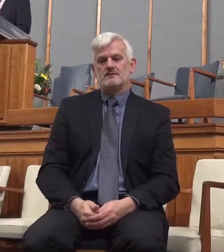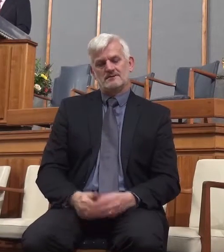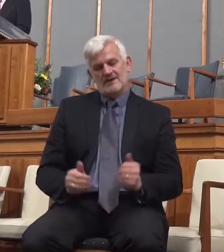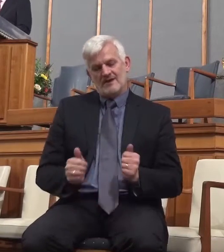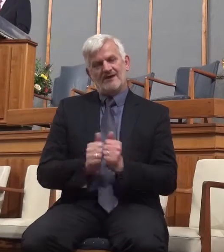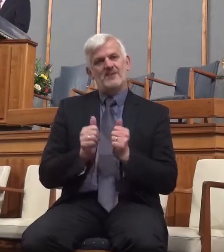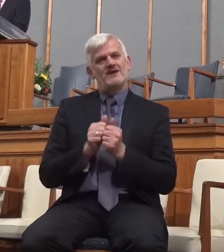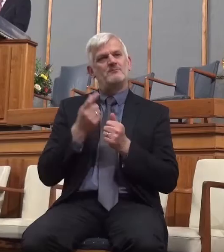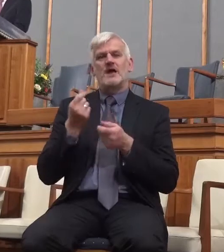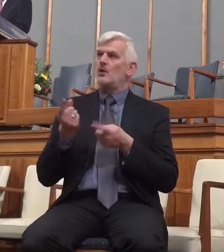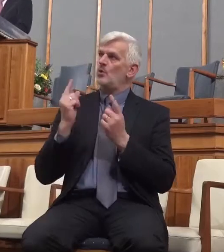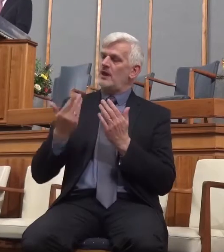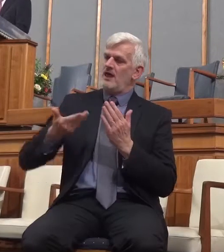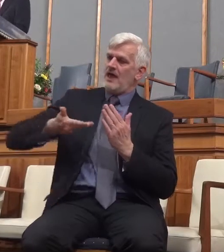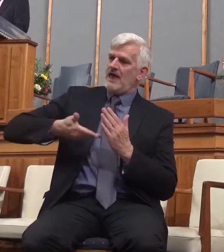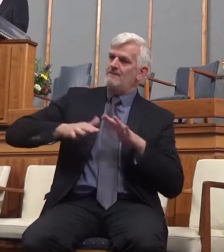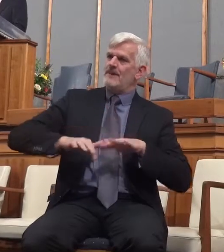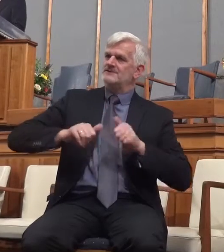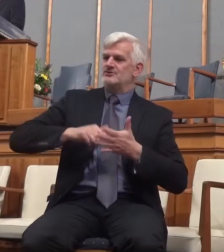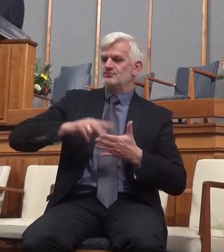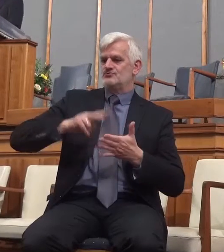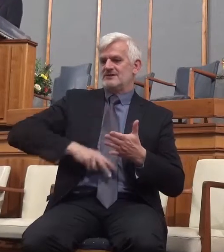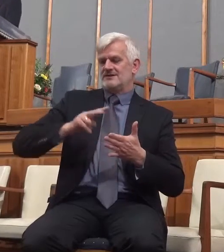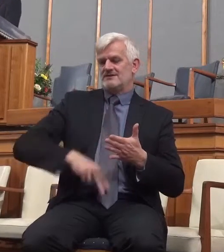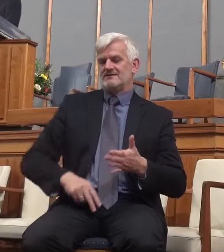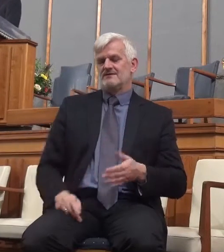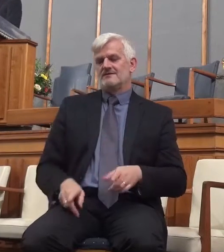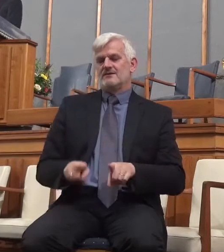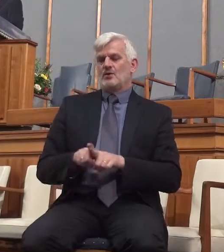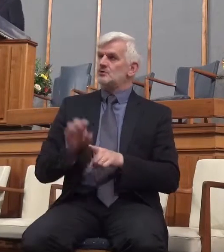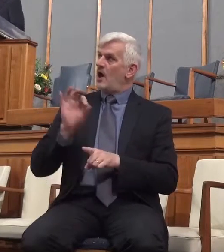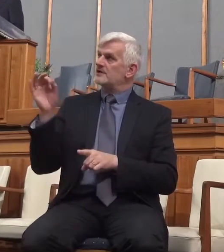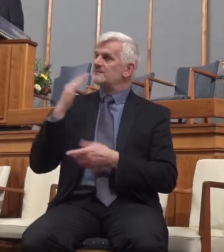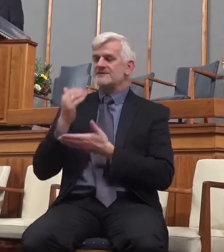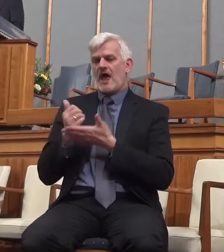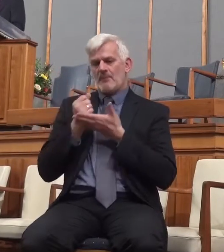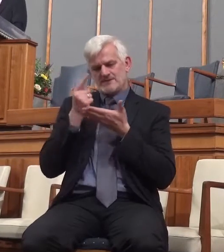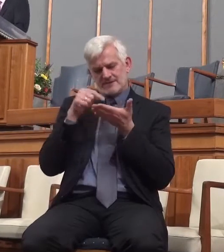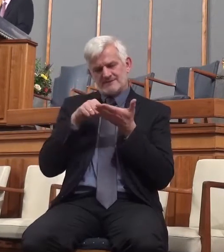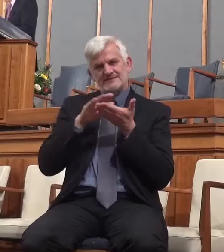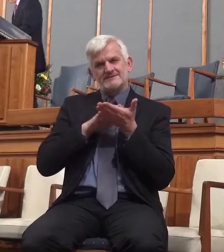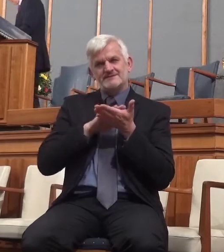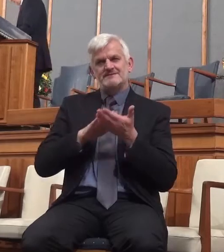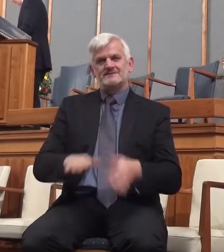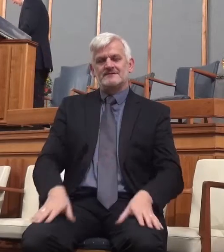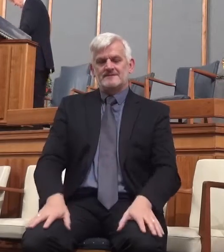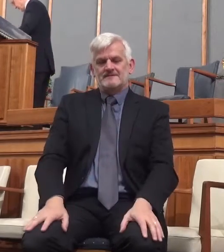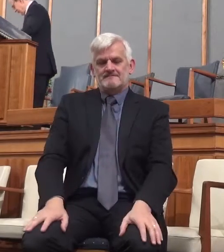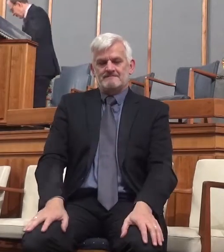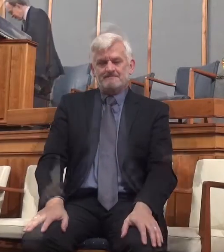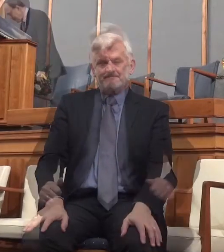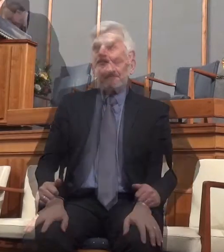May God let his blessing to that further reading of his word grant us all understanding.